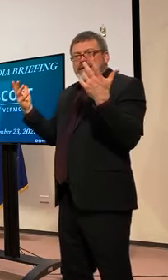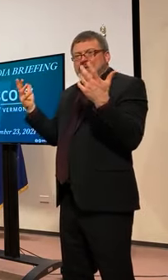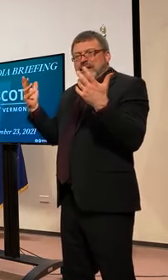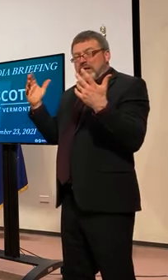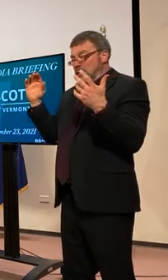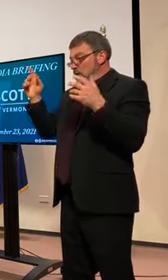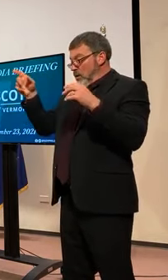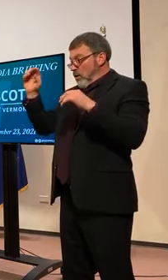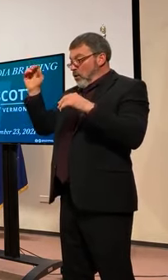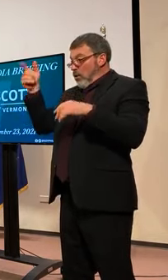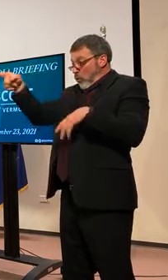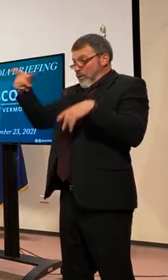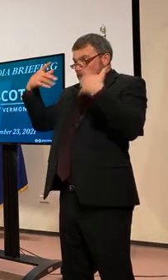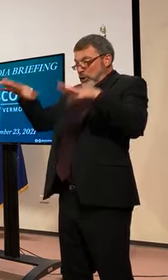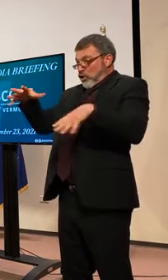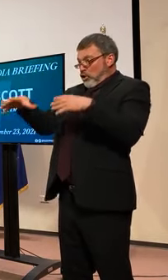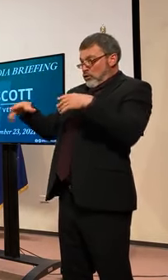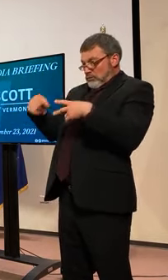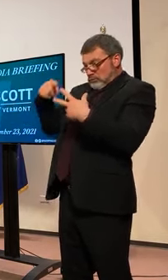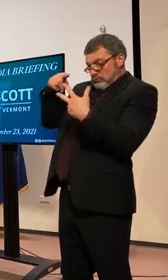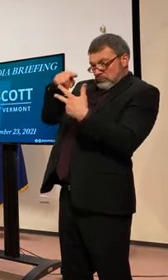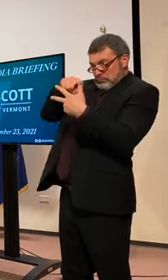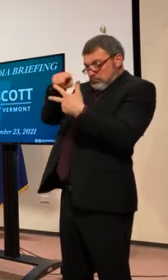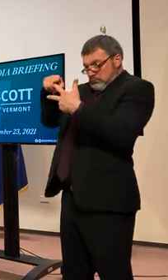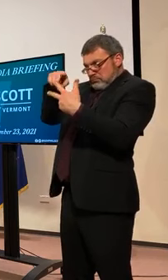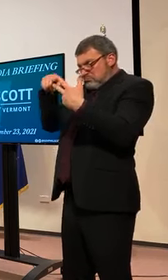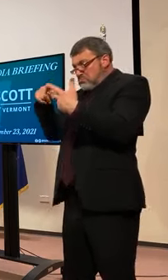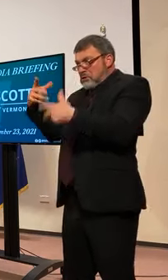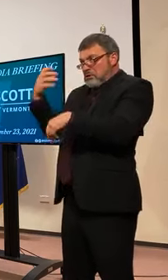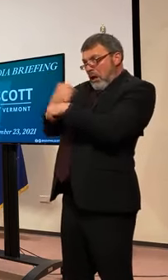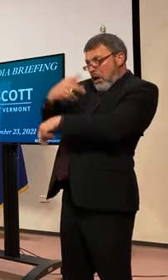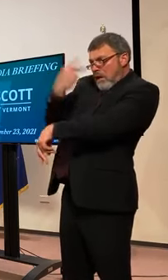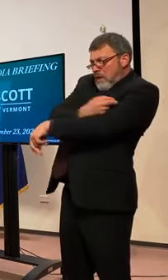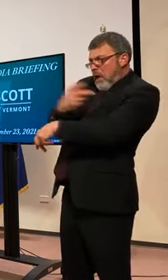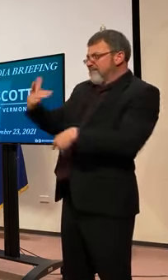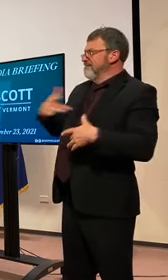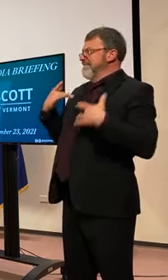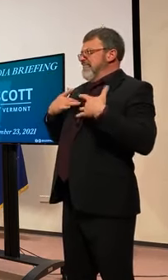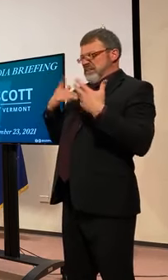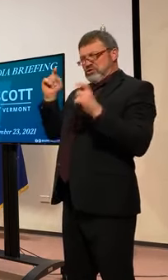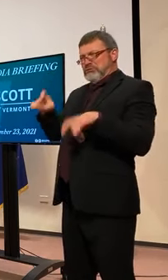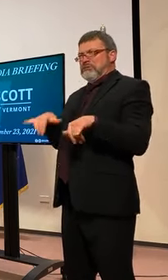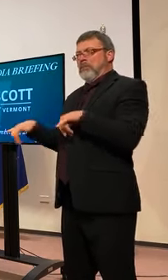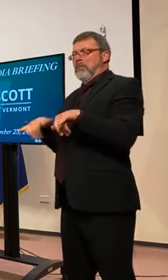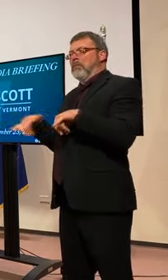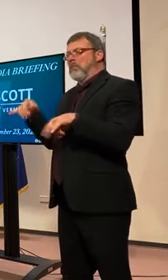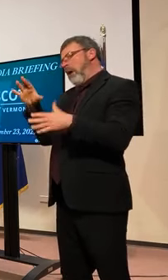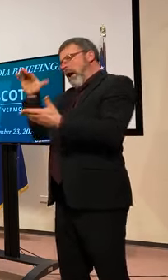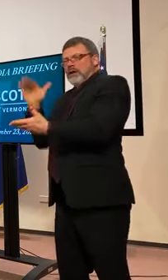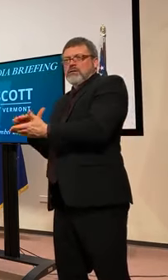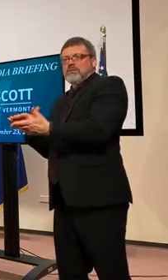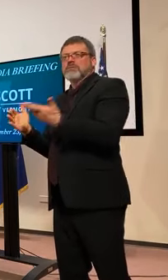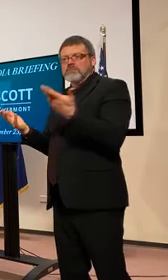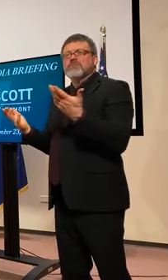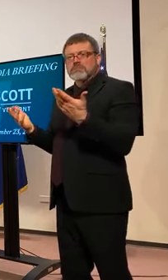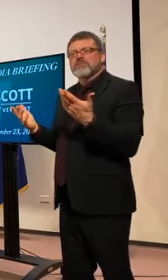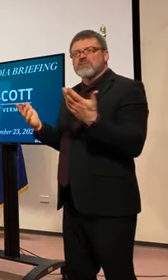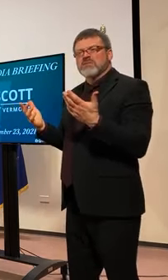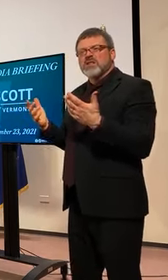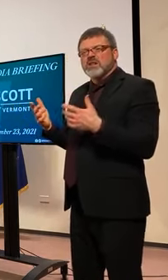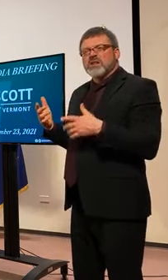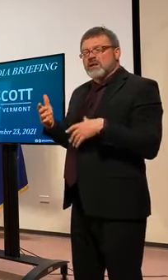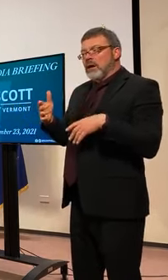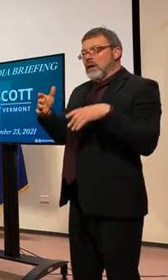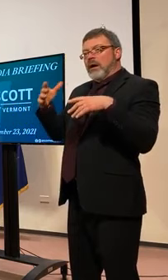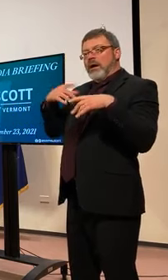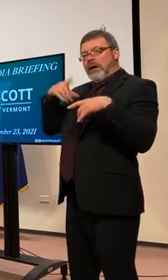series. So the real concern is people getting that booster dose in a timely way. And if timely is the day